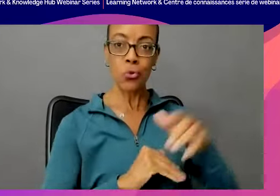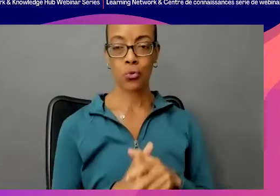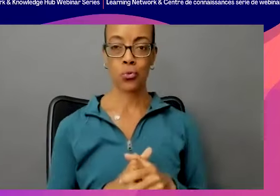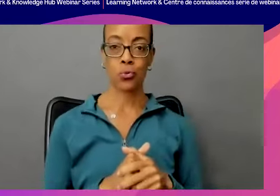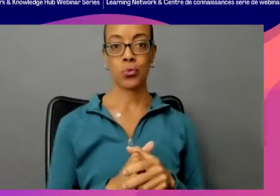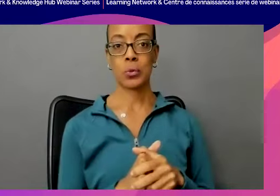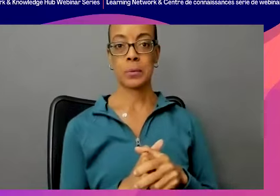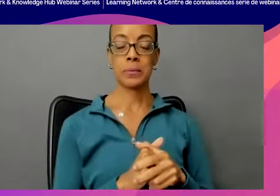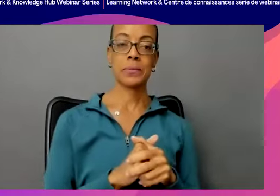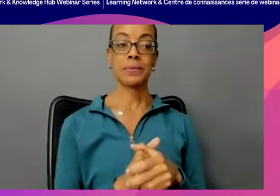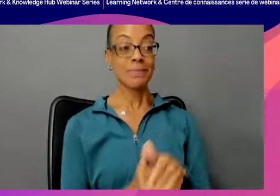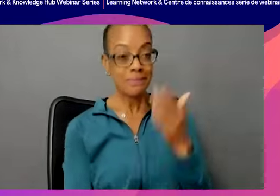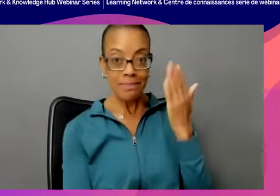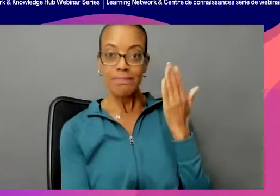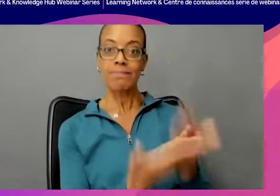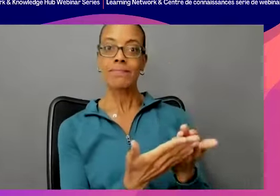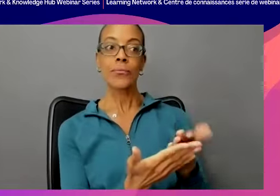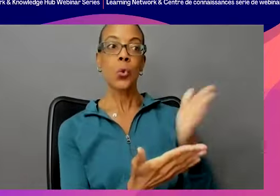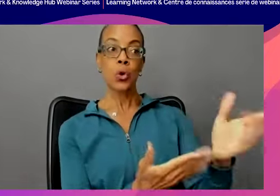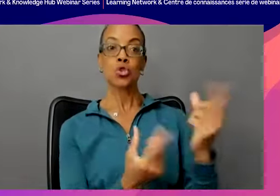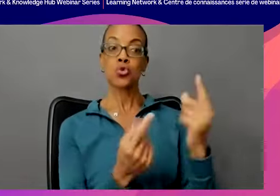Validate the small steps she's made.